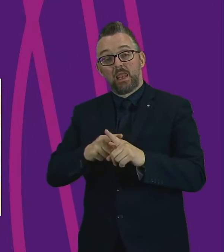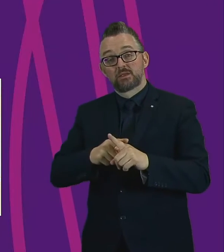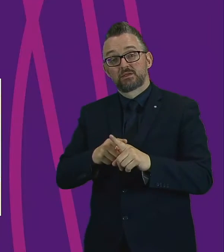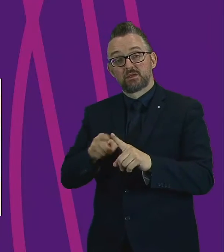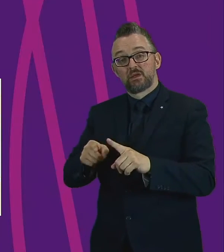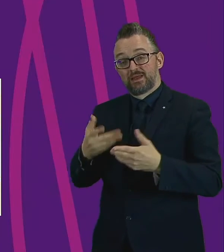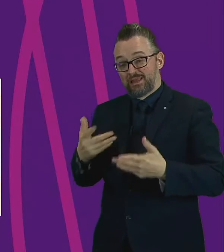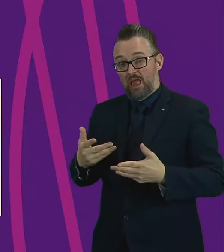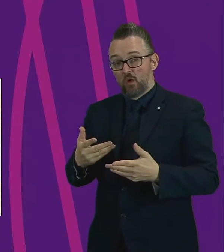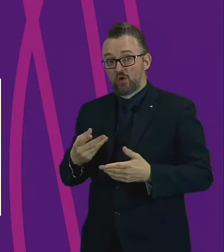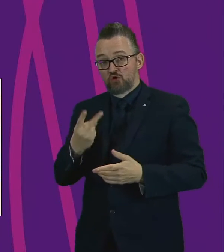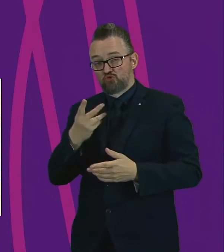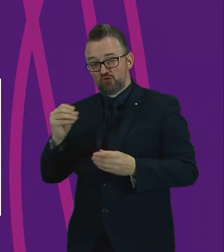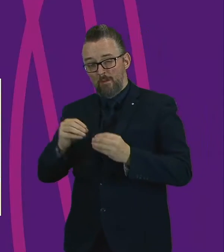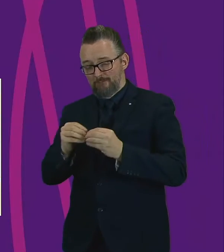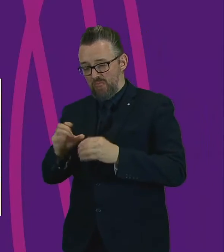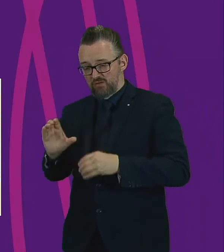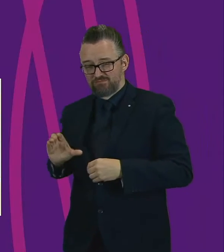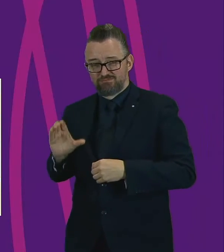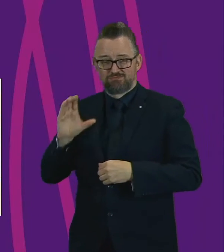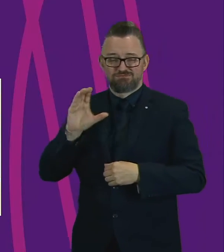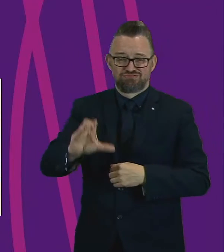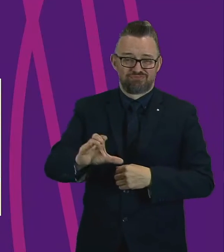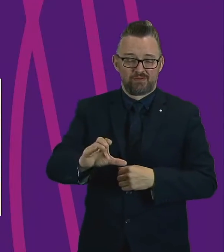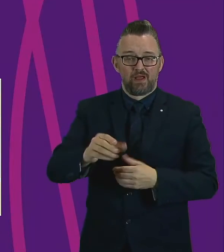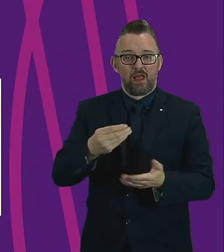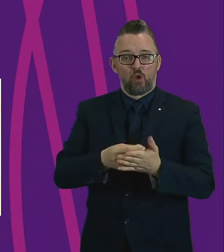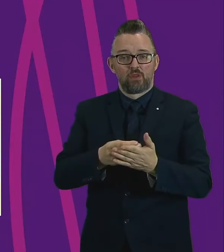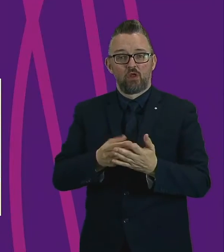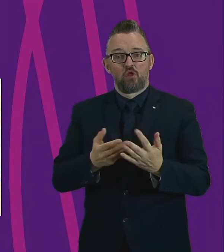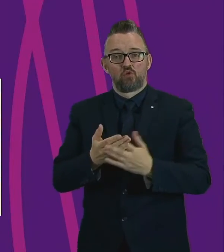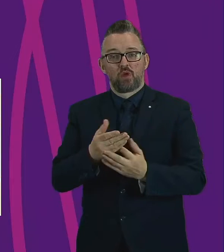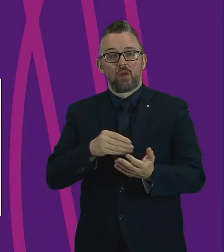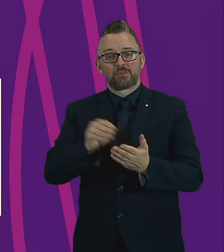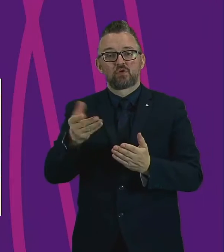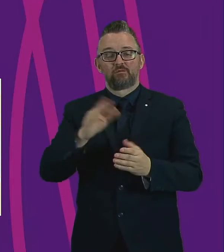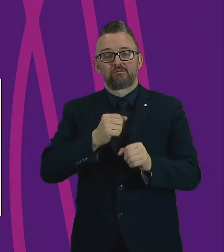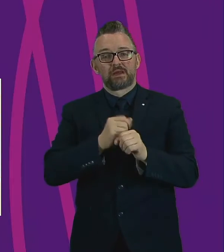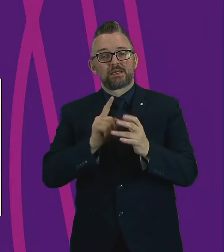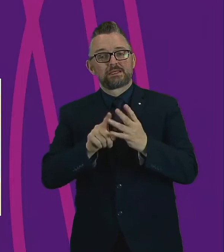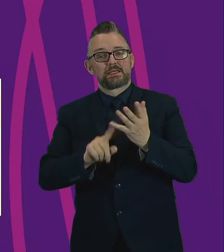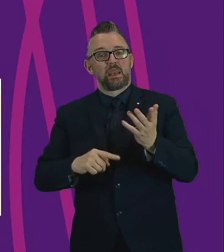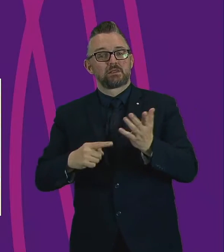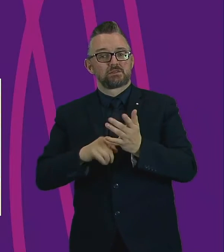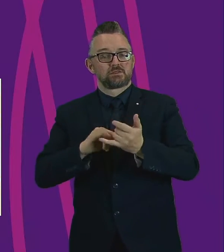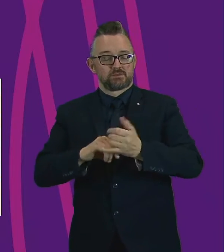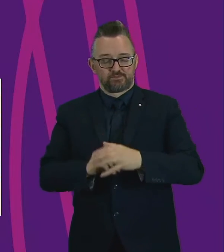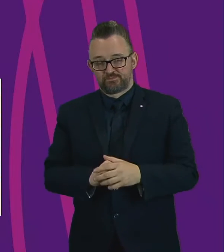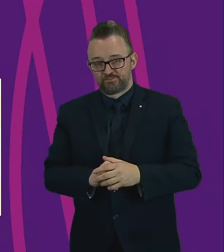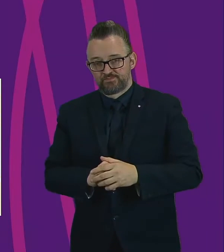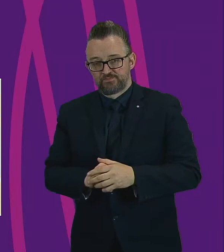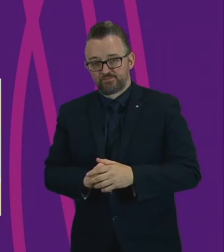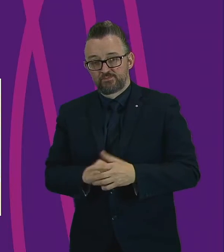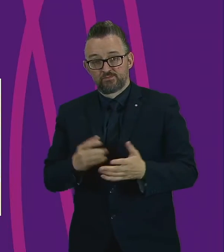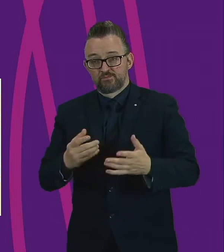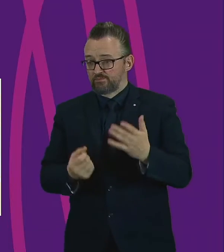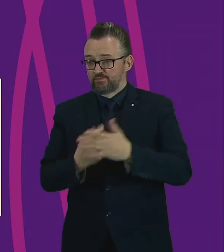of injecting £200 billion into the economy through the purchase of gilts. Now, the finance to fund this has been created out of thin